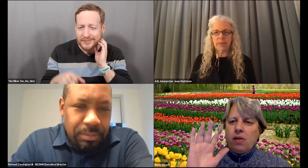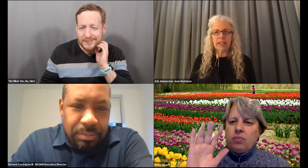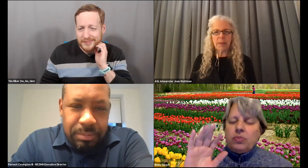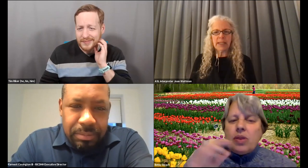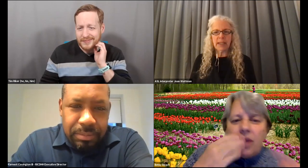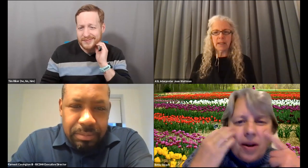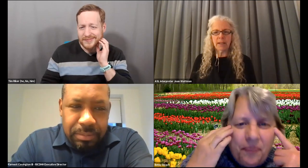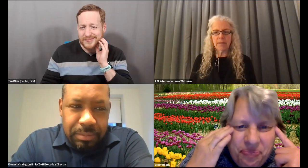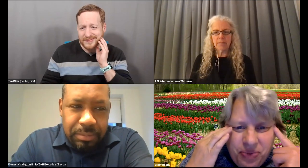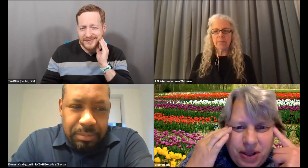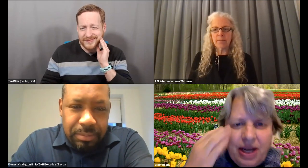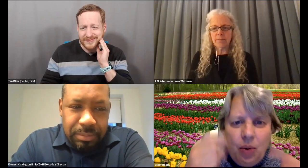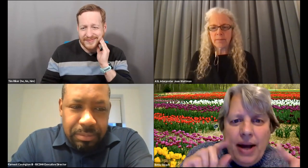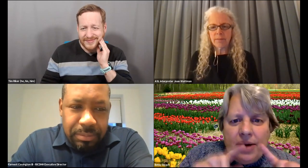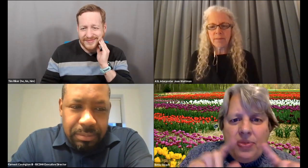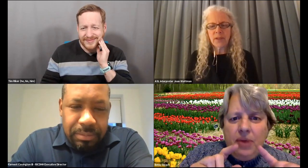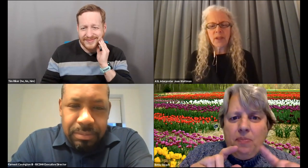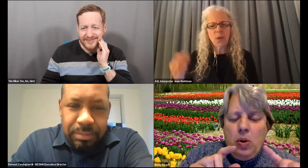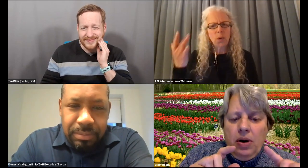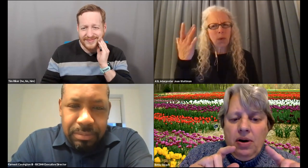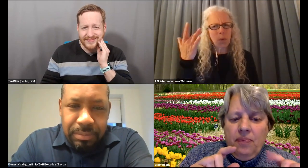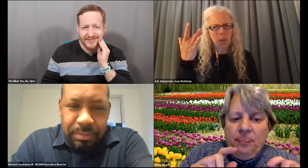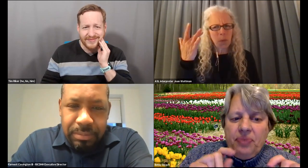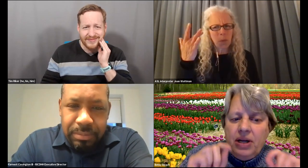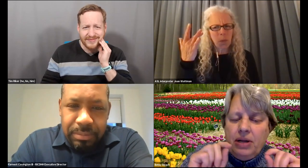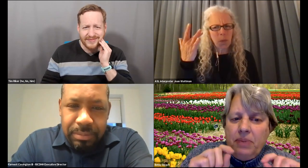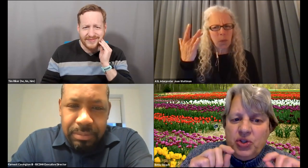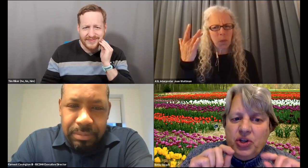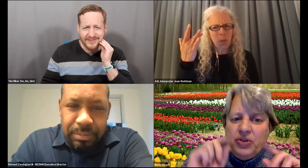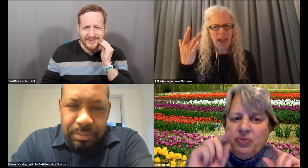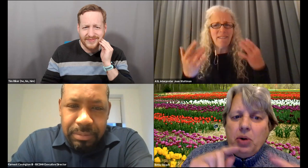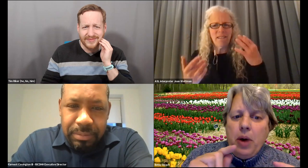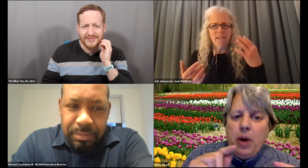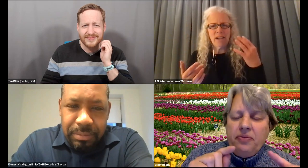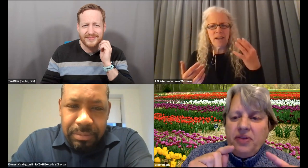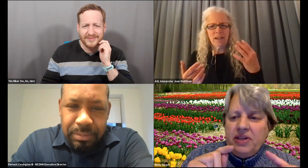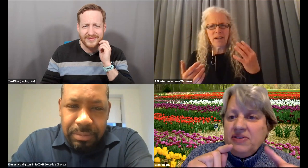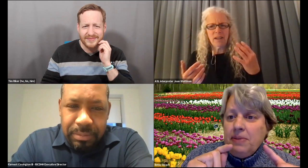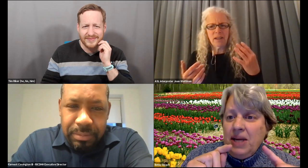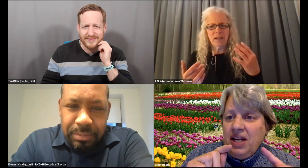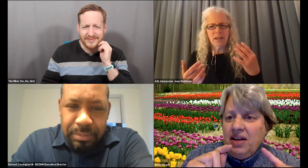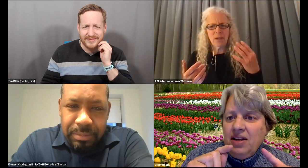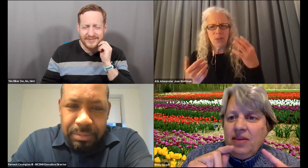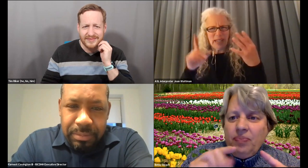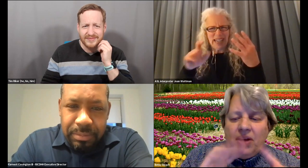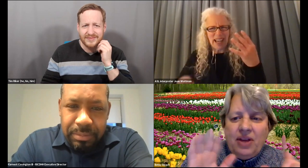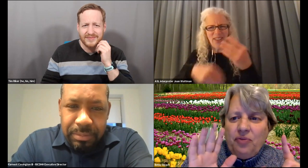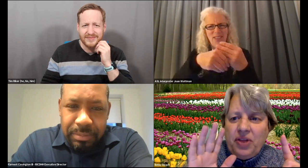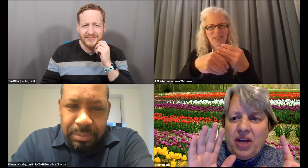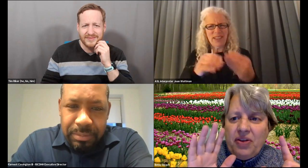Yes, Betsy. Yeah, why are there more commissioners required for this committee than for the other